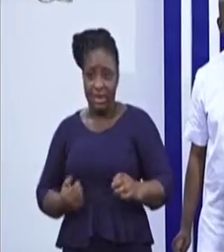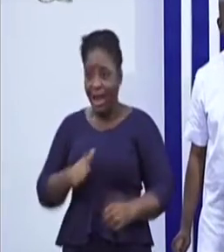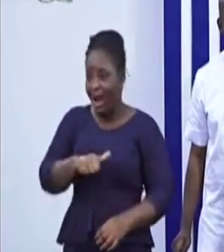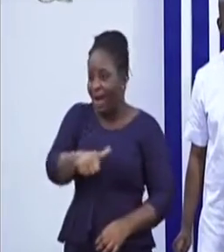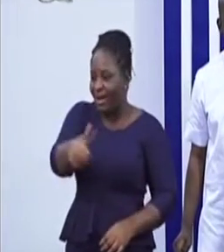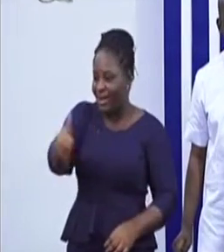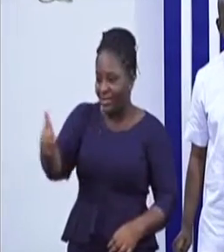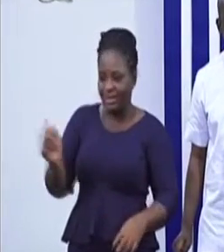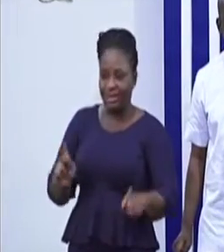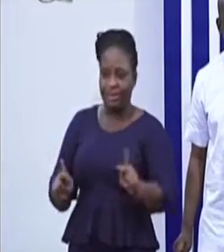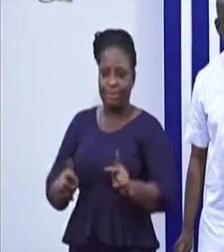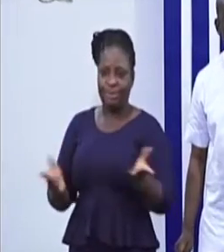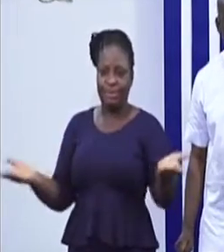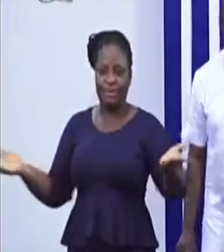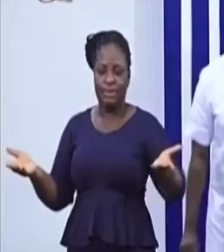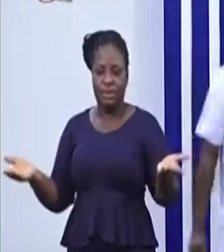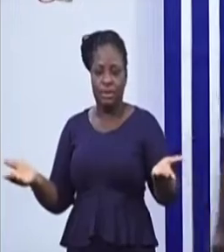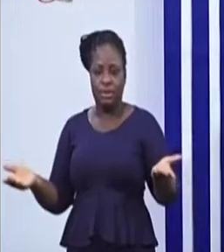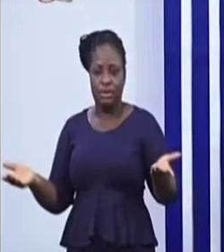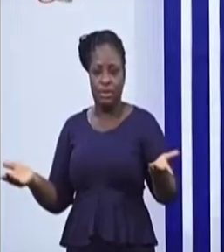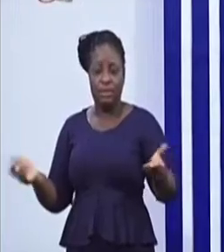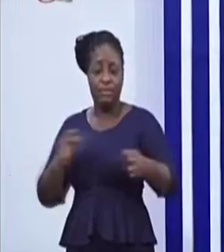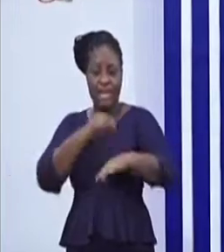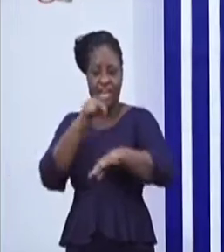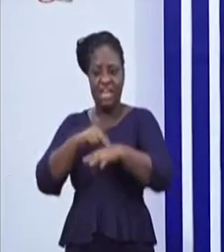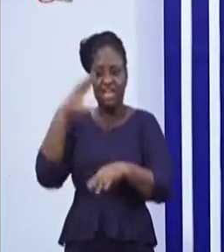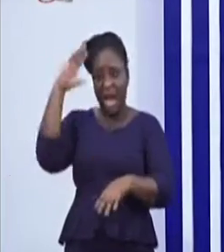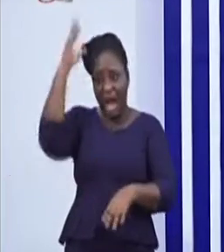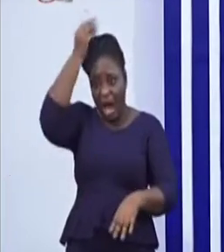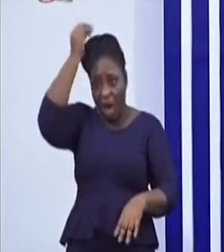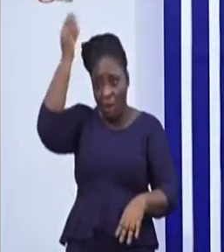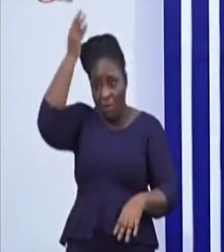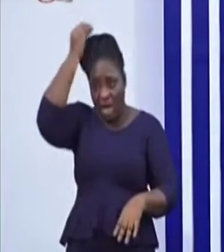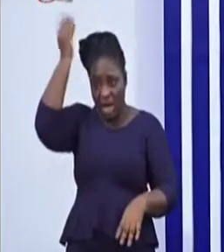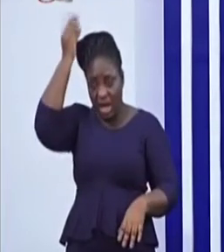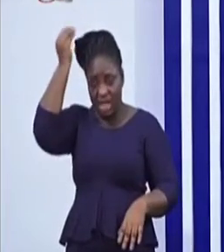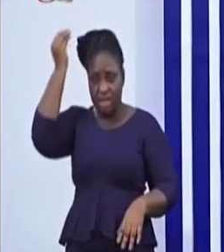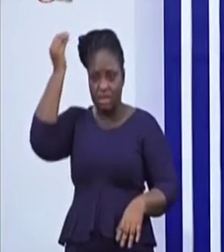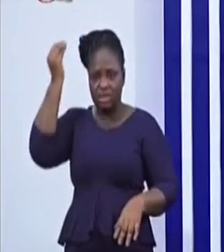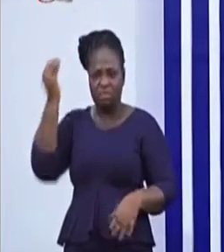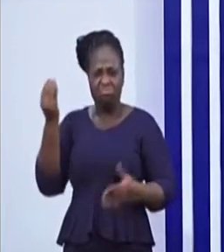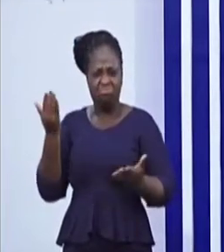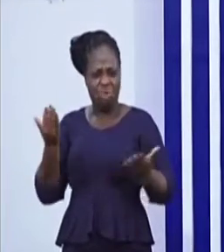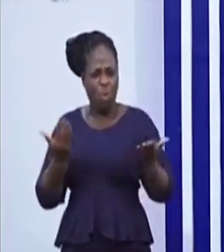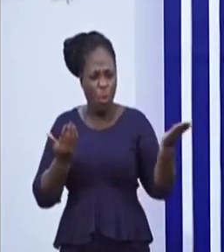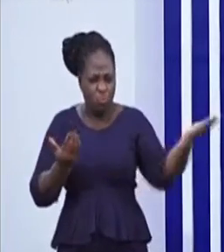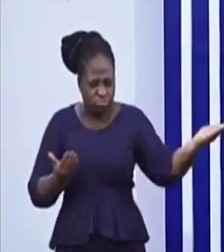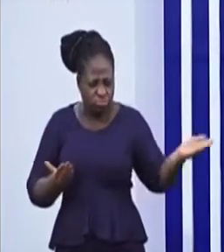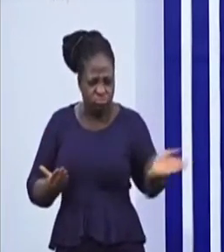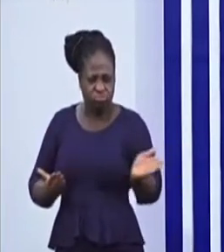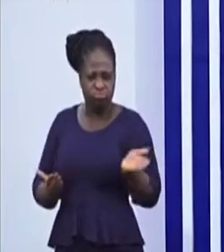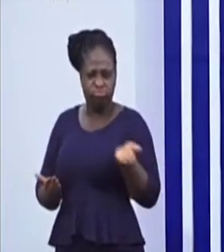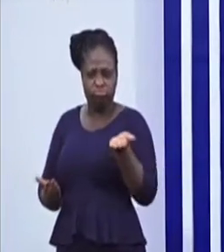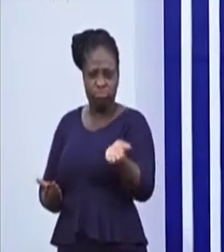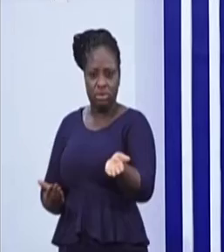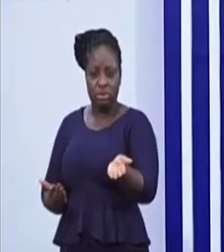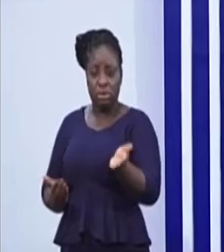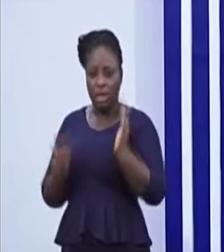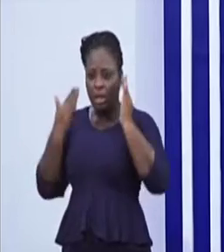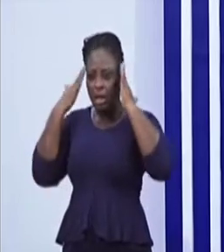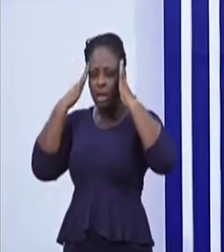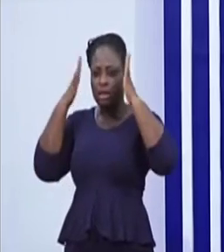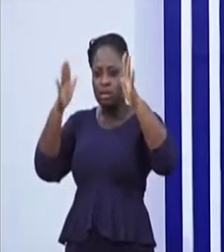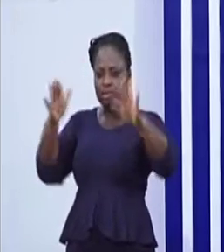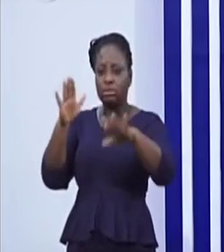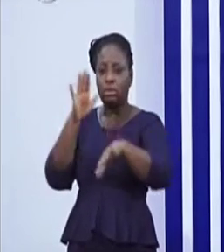protocols observed. From the National Ambulance Service perspective, we really want to bring to the attention